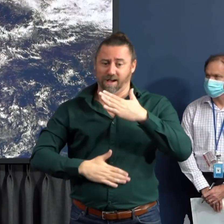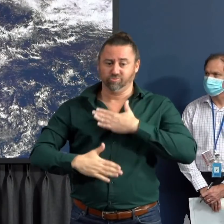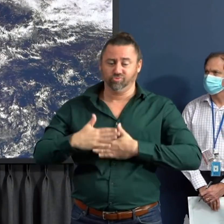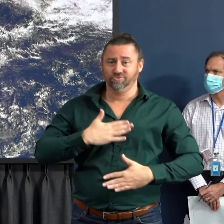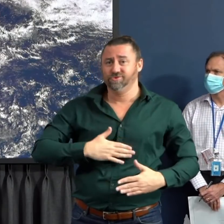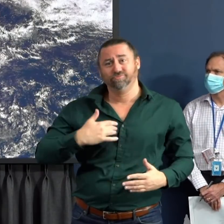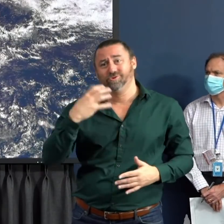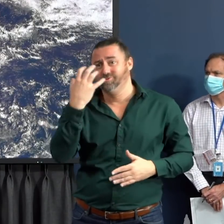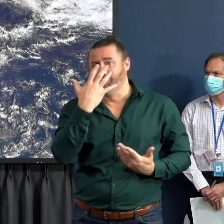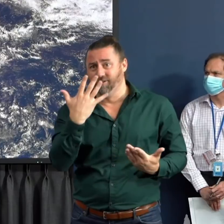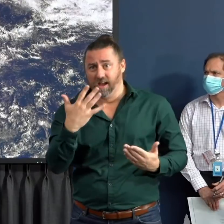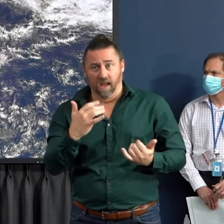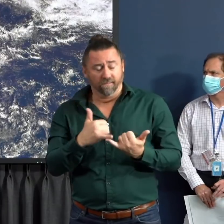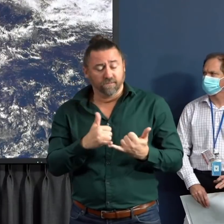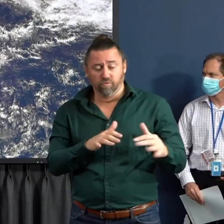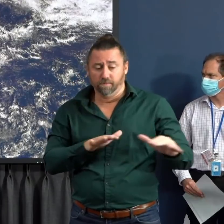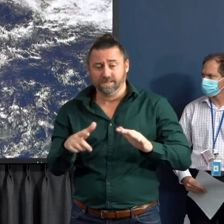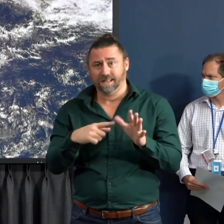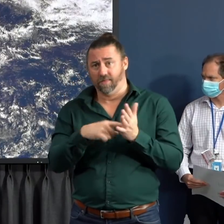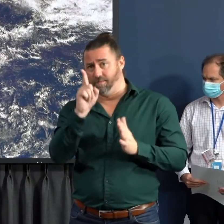very busy time.